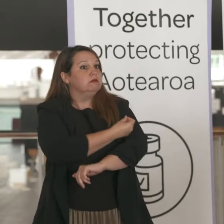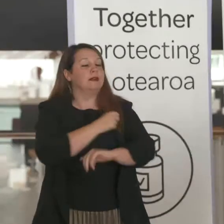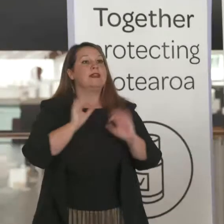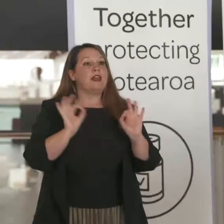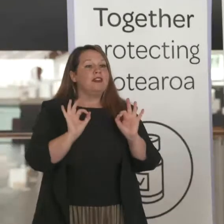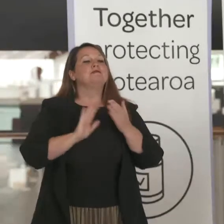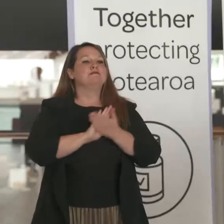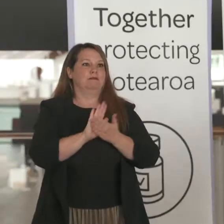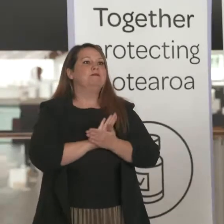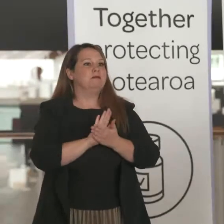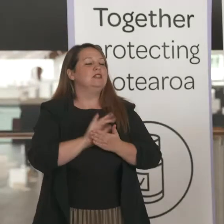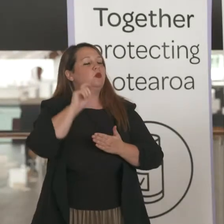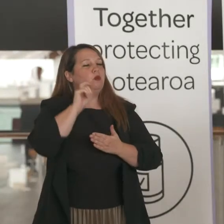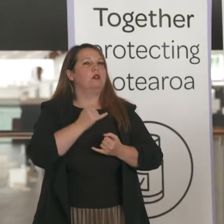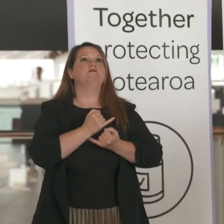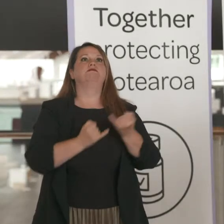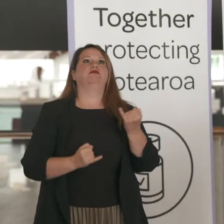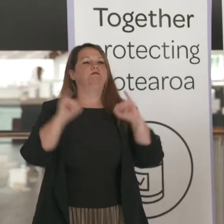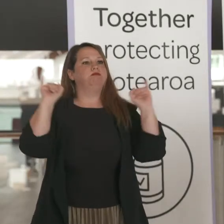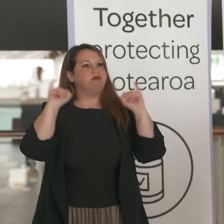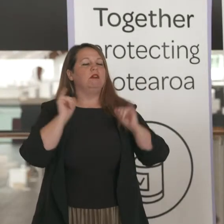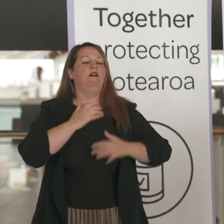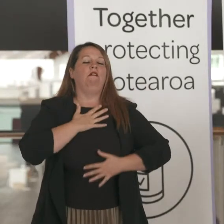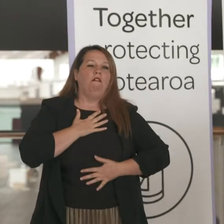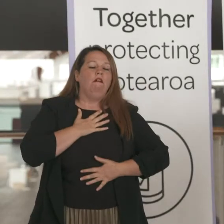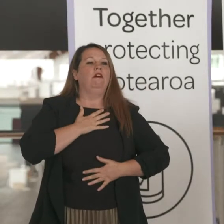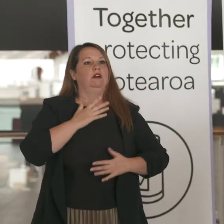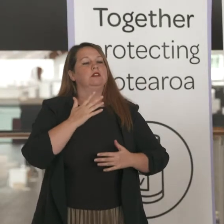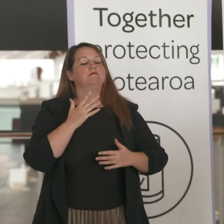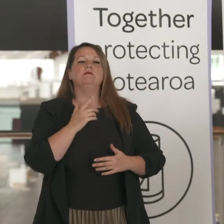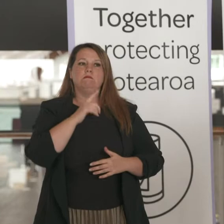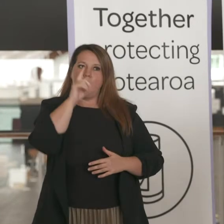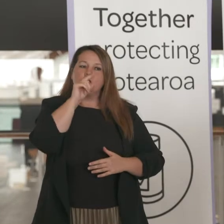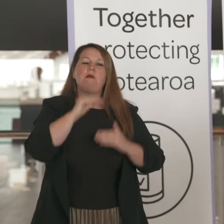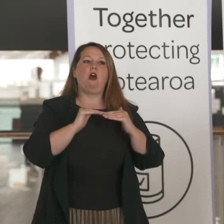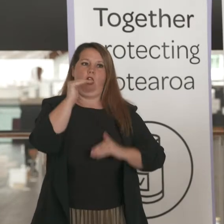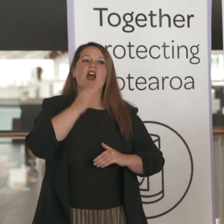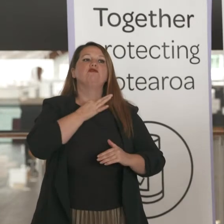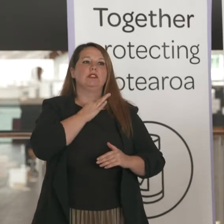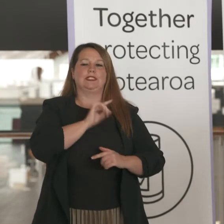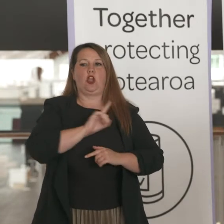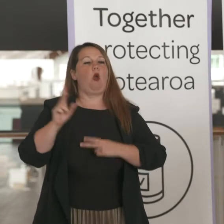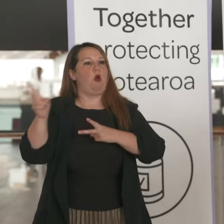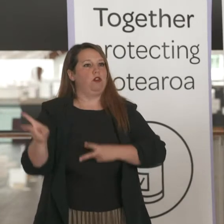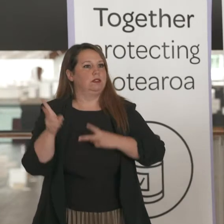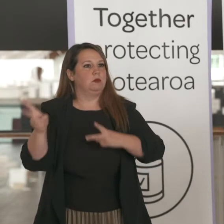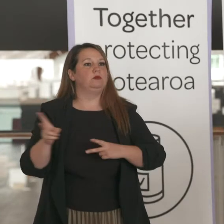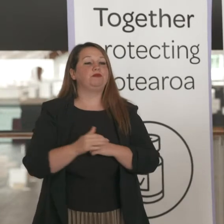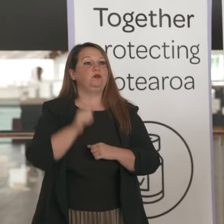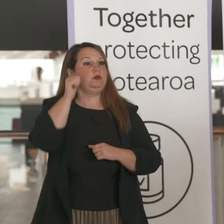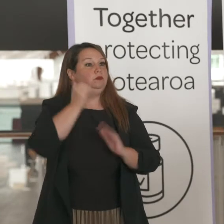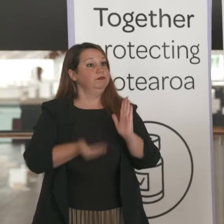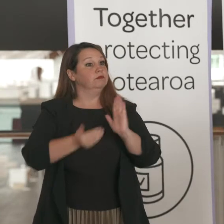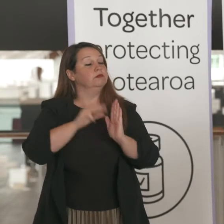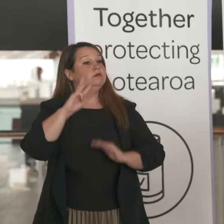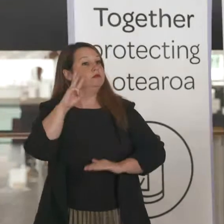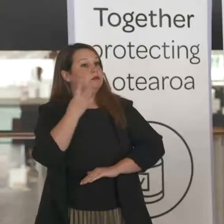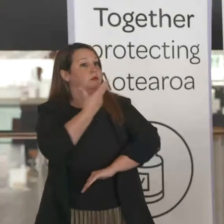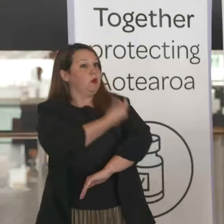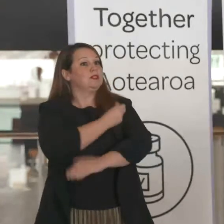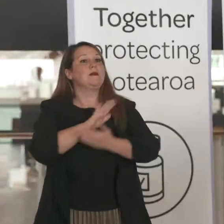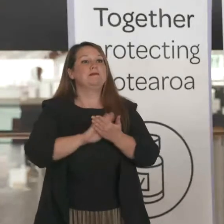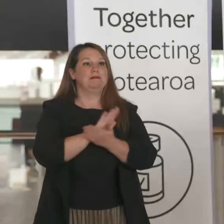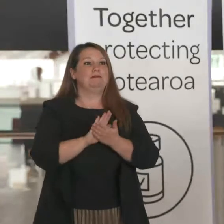and ending up in hospital. We know the booster dose will reduce your chances of